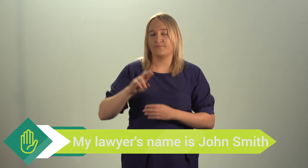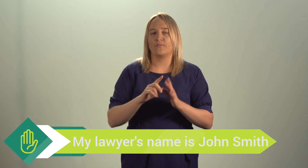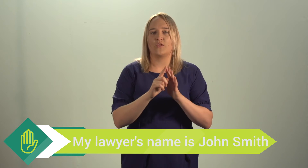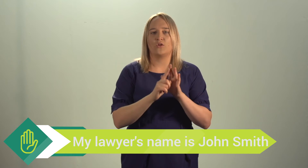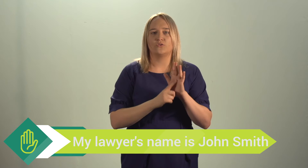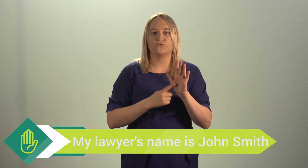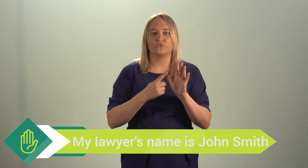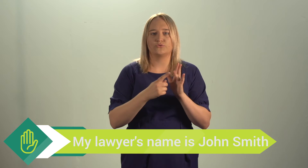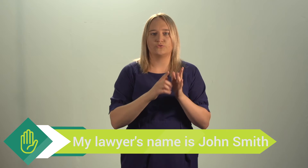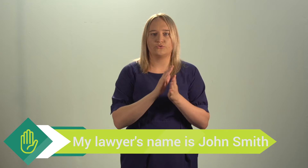is John